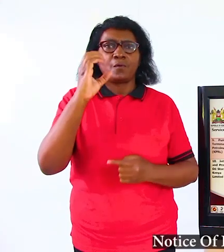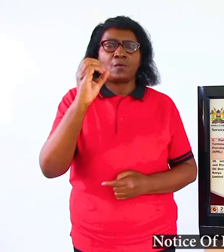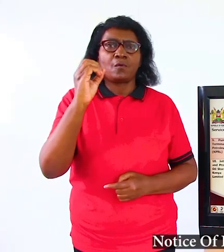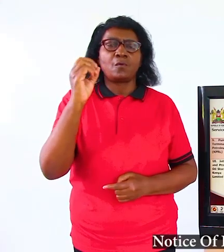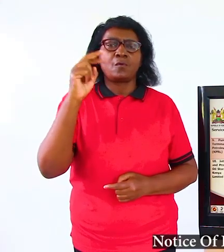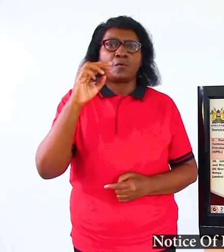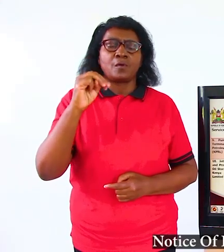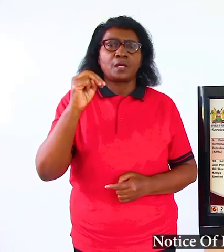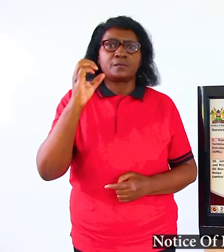Notice of intent